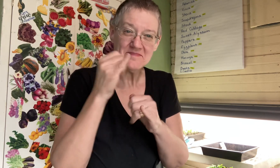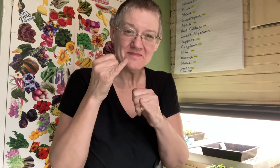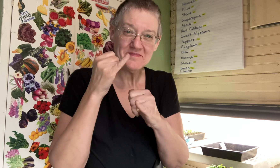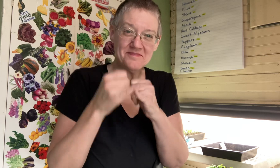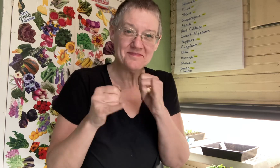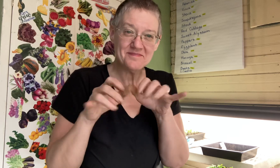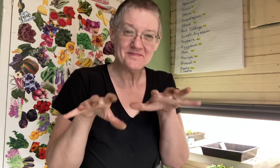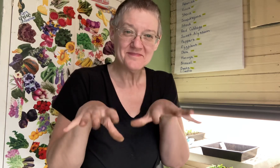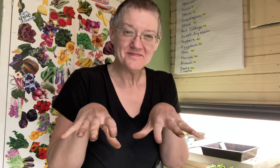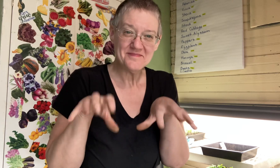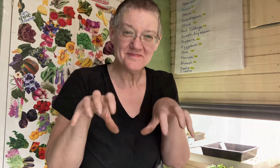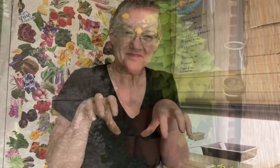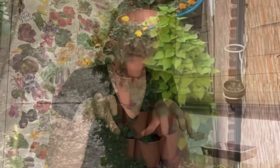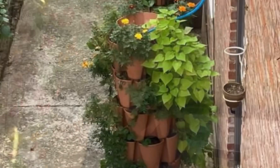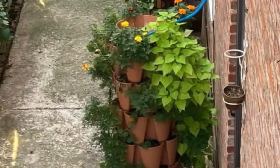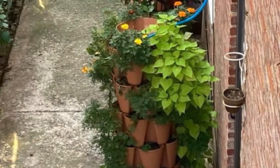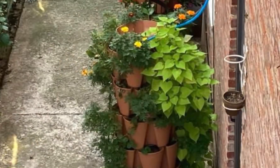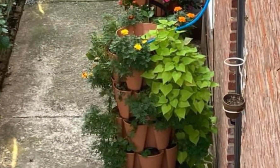2 weeks before our last frost.